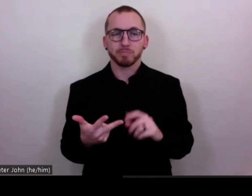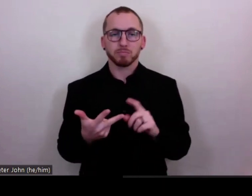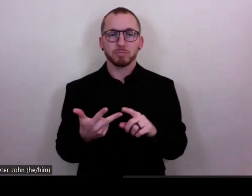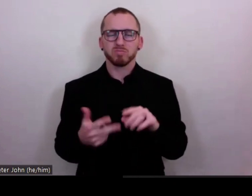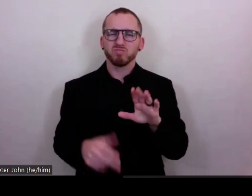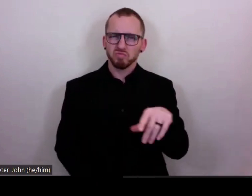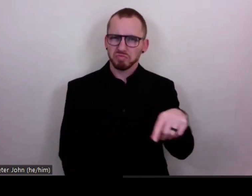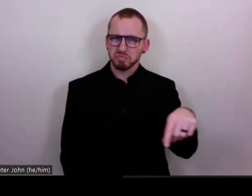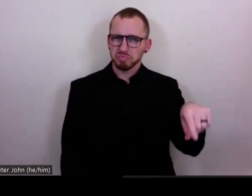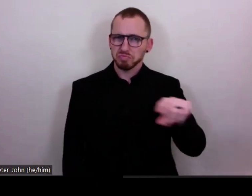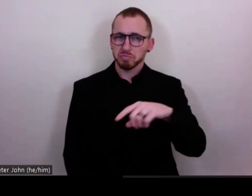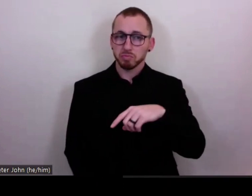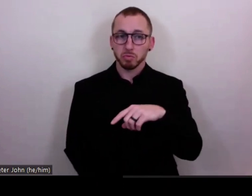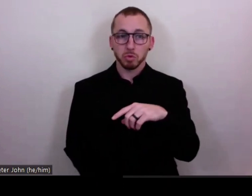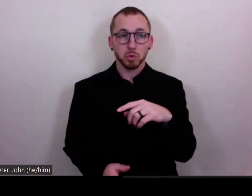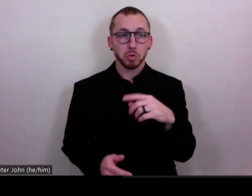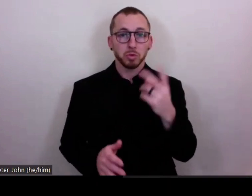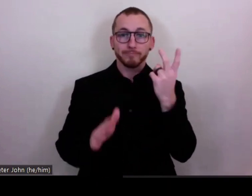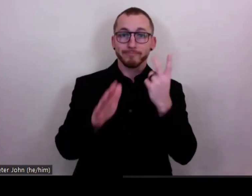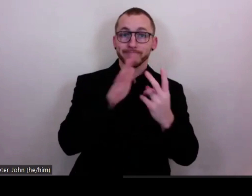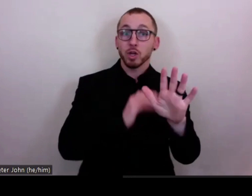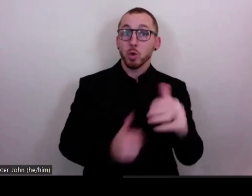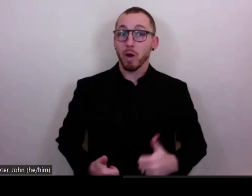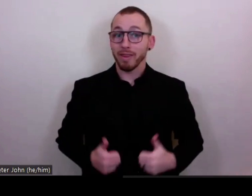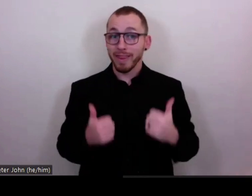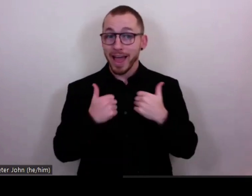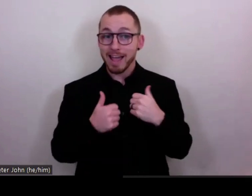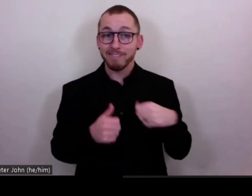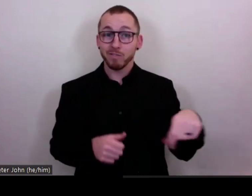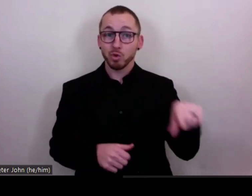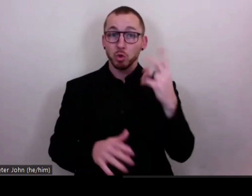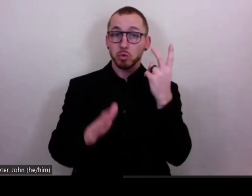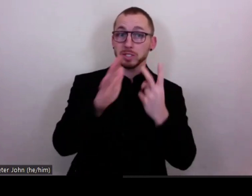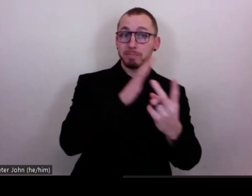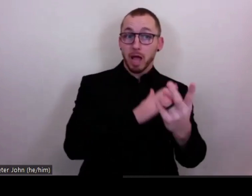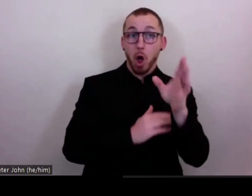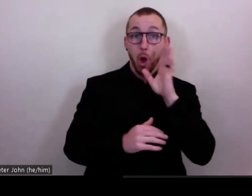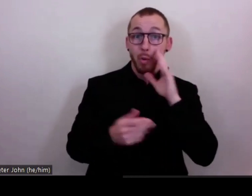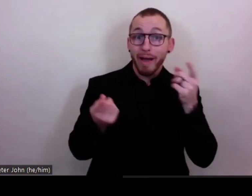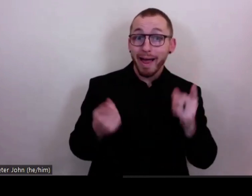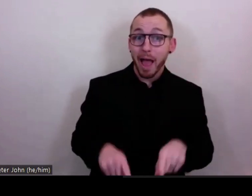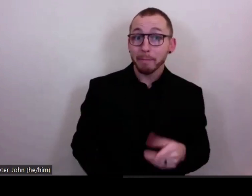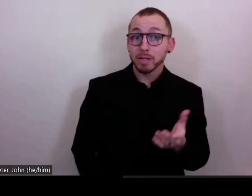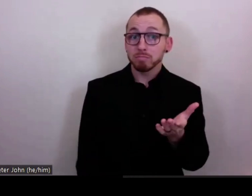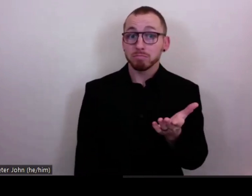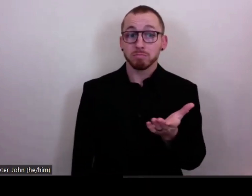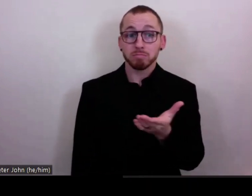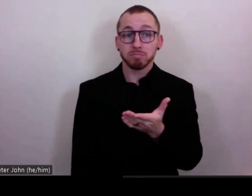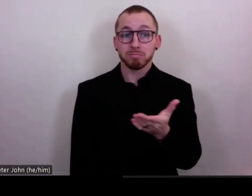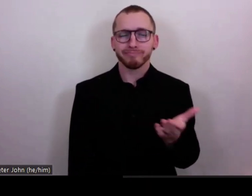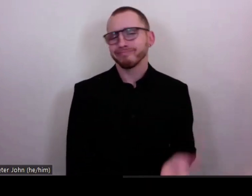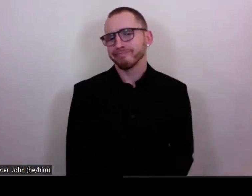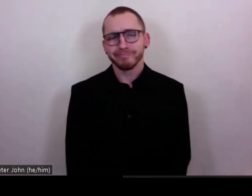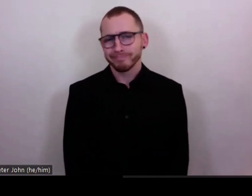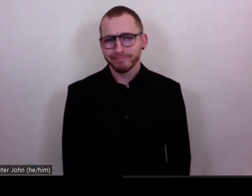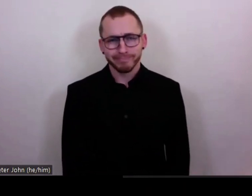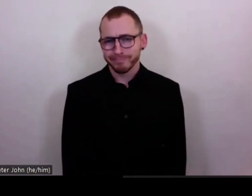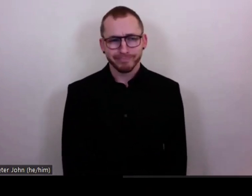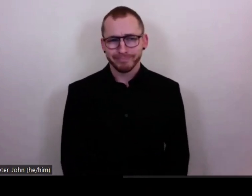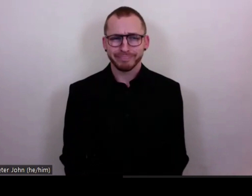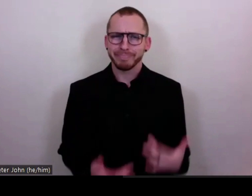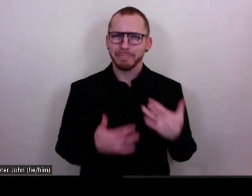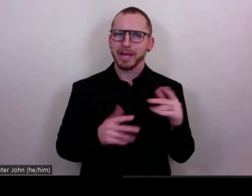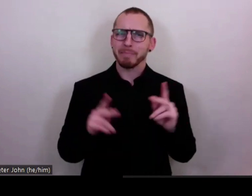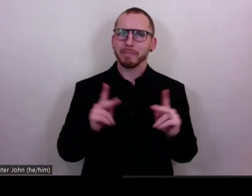anyone anticipate in their life that that's going to be their outcome? No. Are